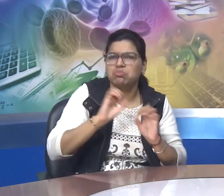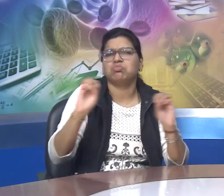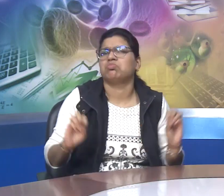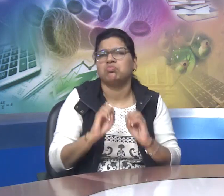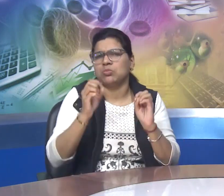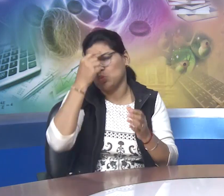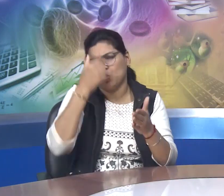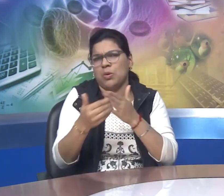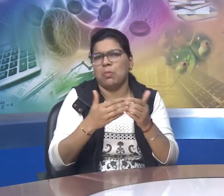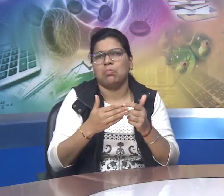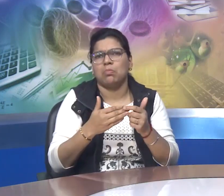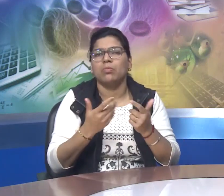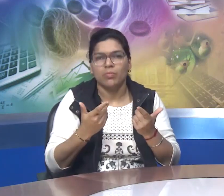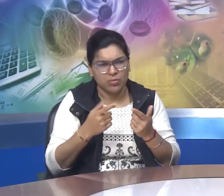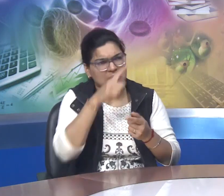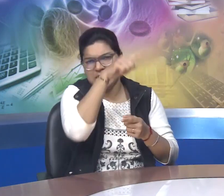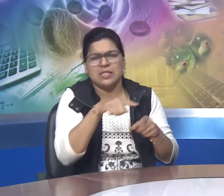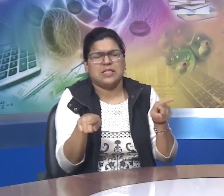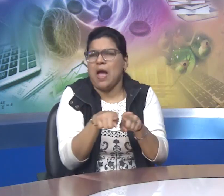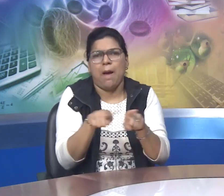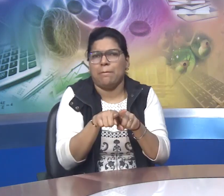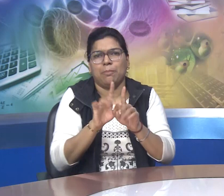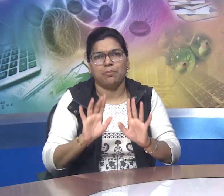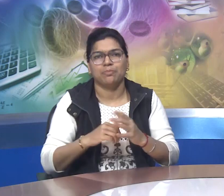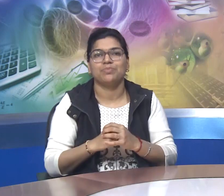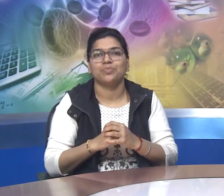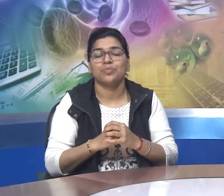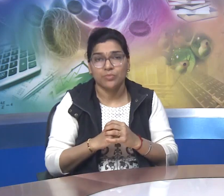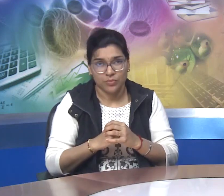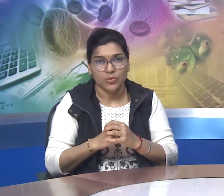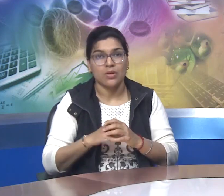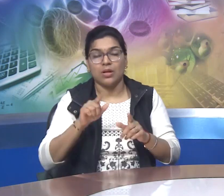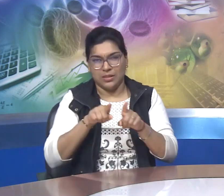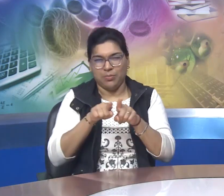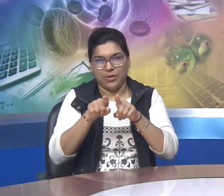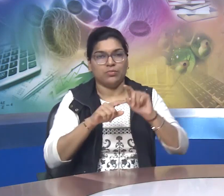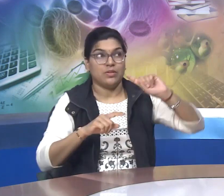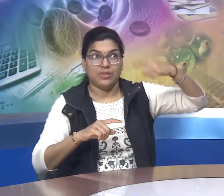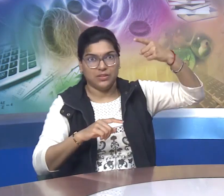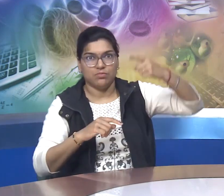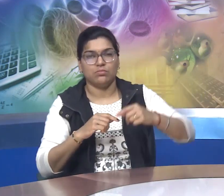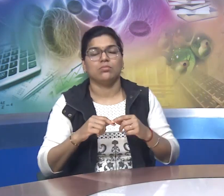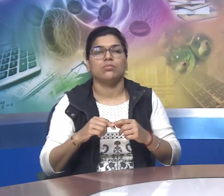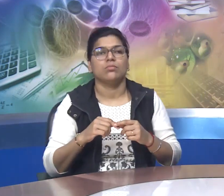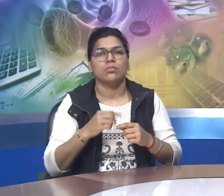There is not a mention of a girl or a boy. For example, in first sentence, it is said